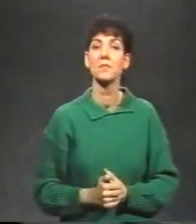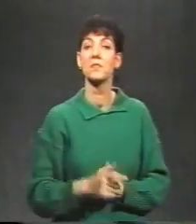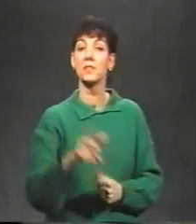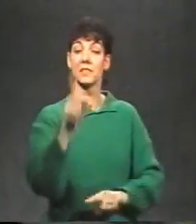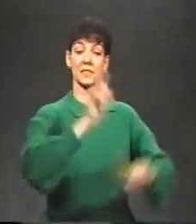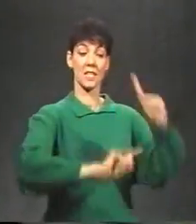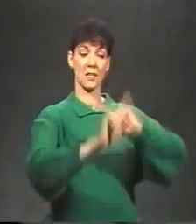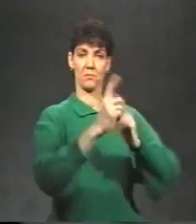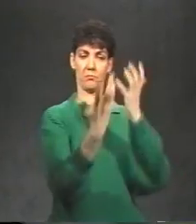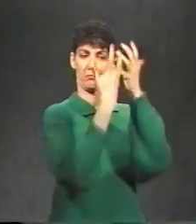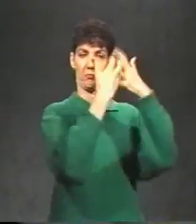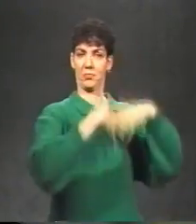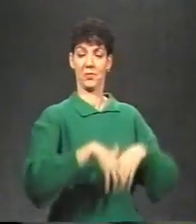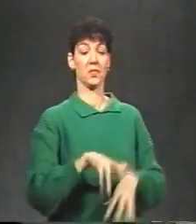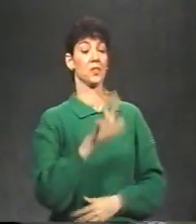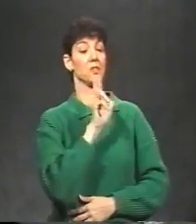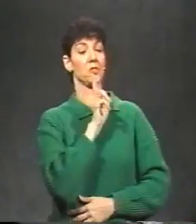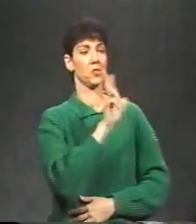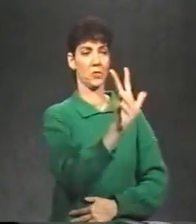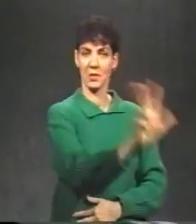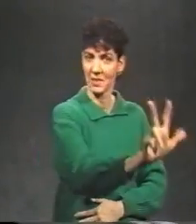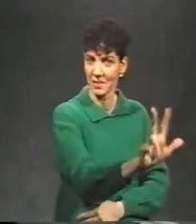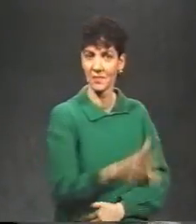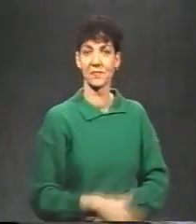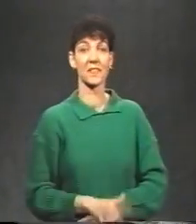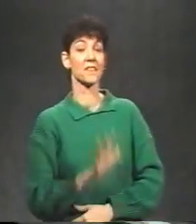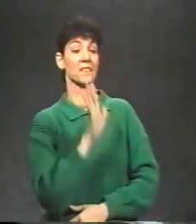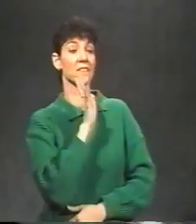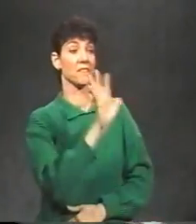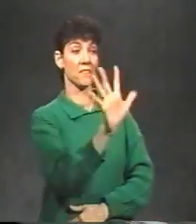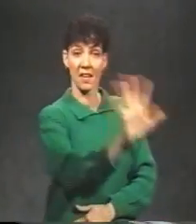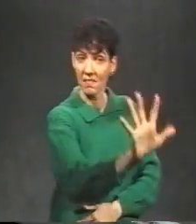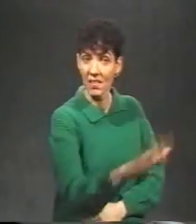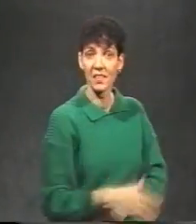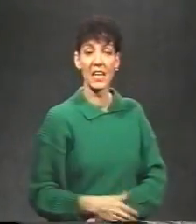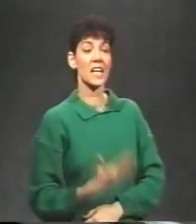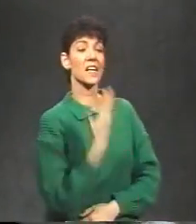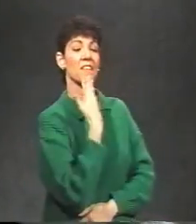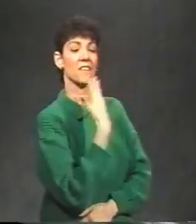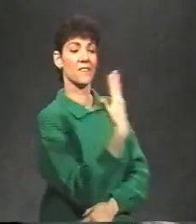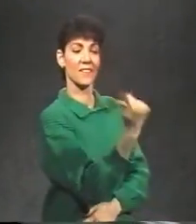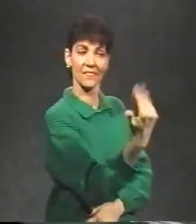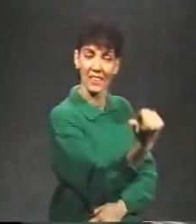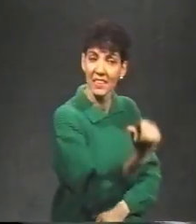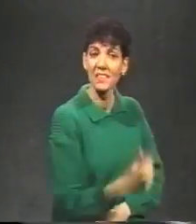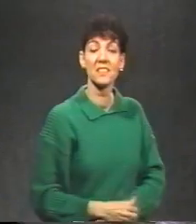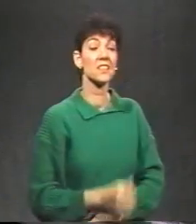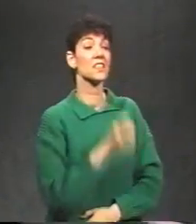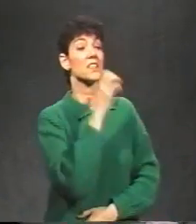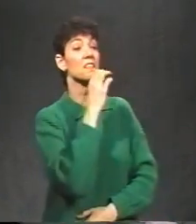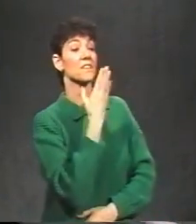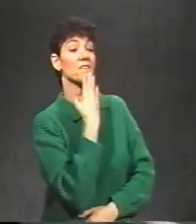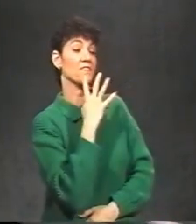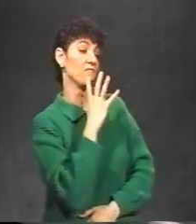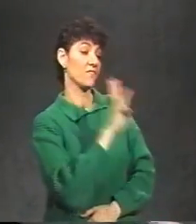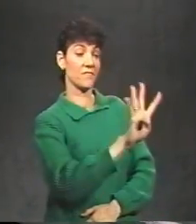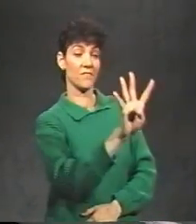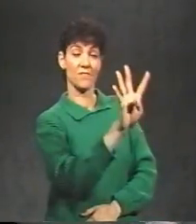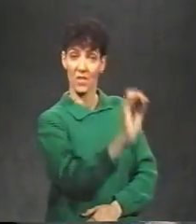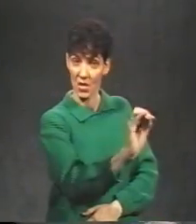settings. It's important to note that when deaf people cite someone's age in a formal situation, such as on a stage,